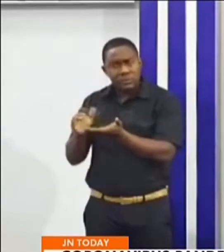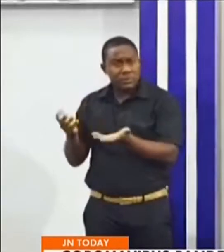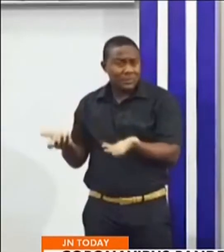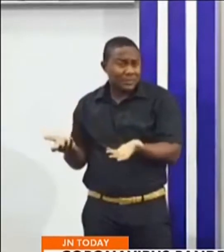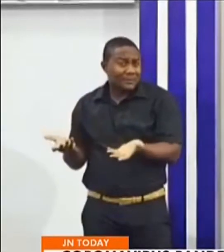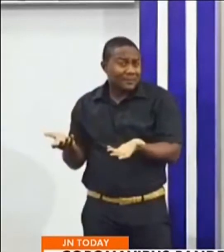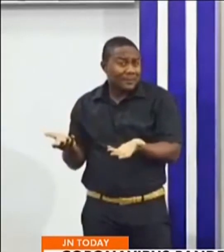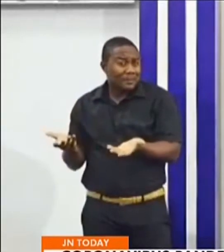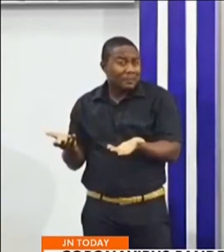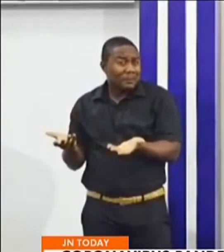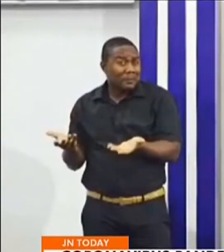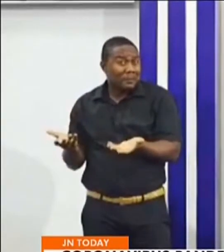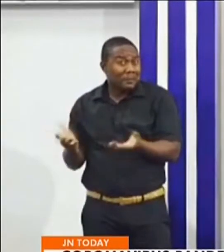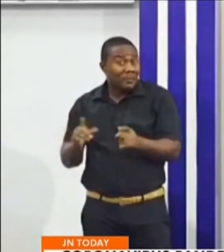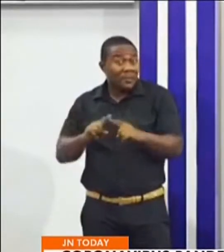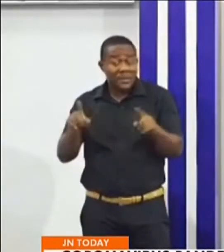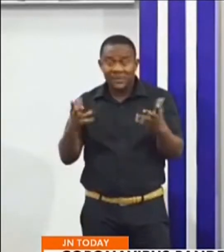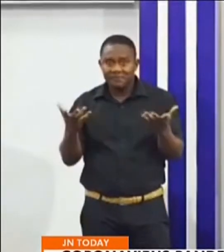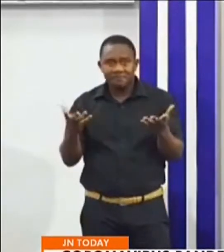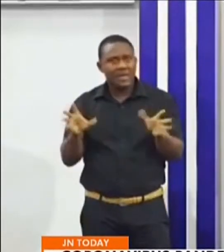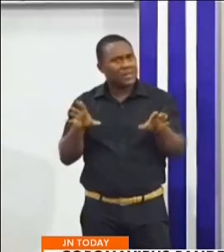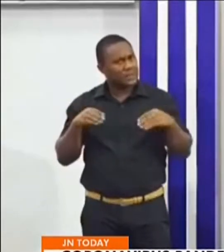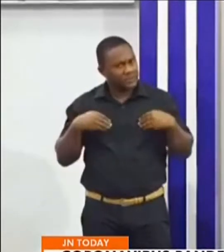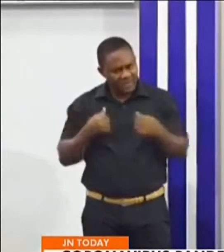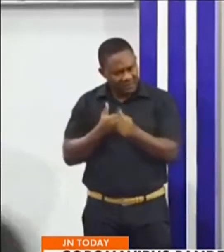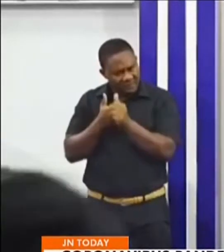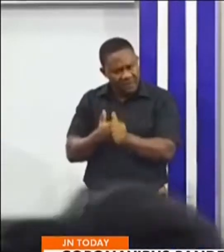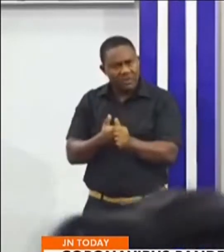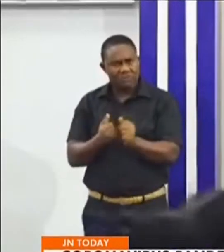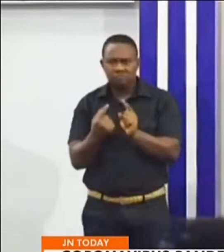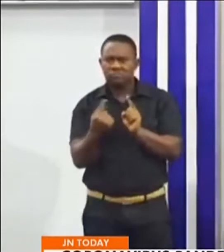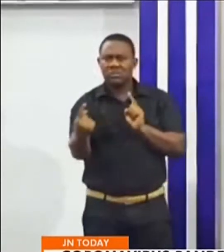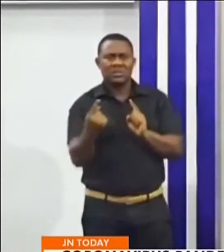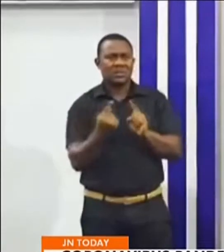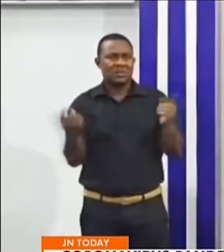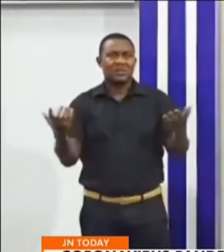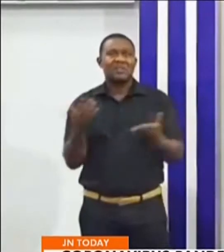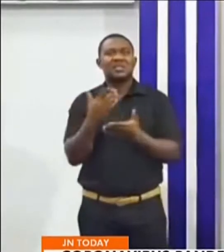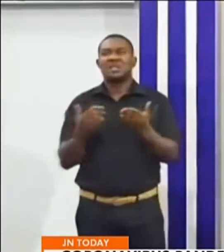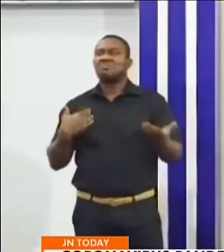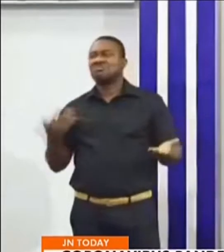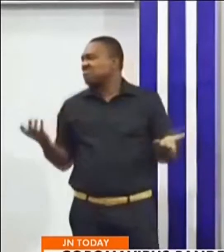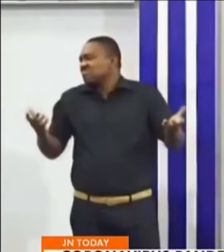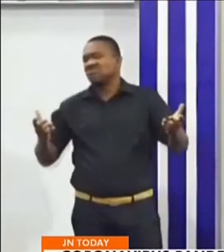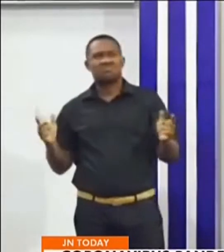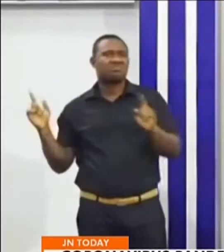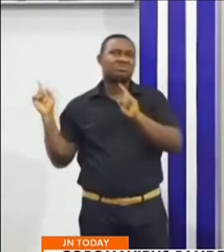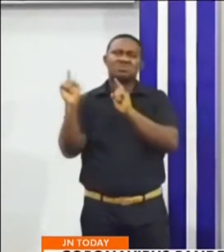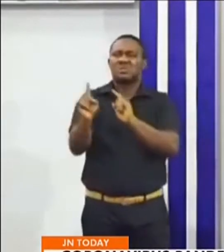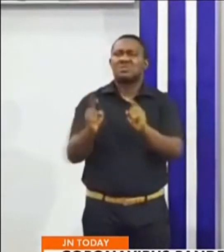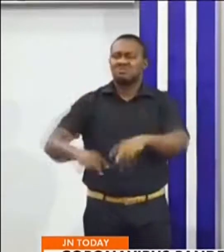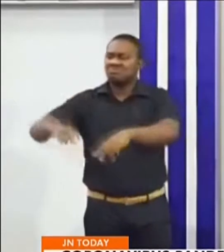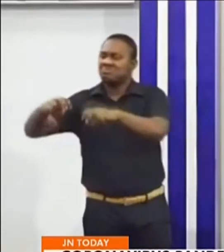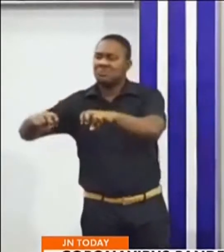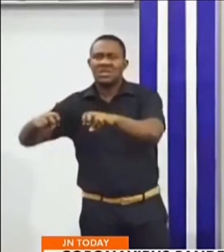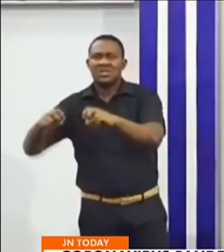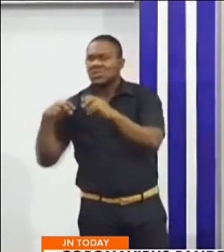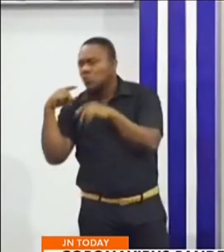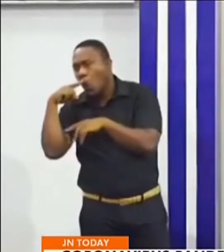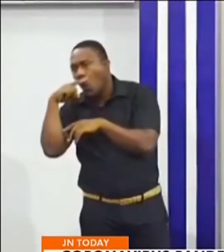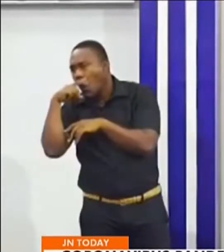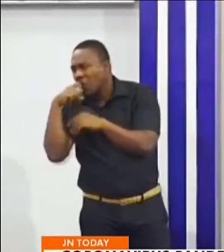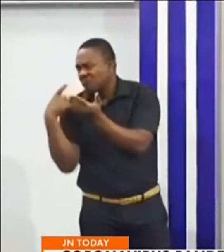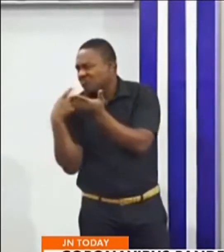to observe that so those of us who come out just to a chat to sit somewhere and do cocoser